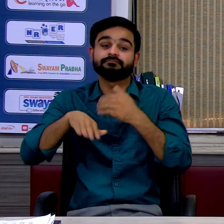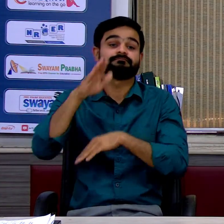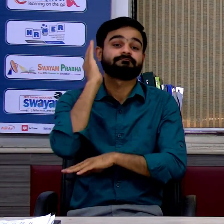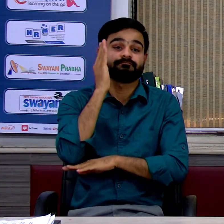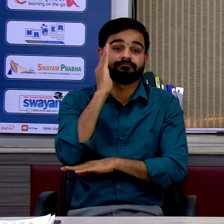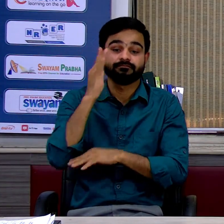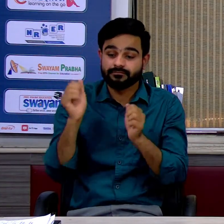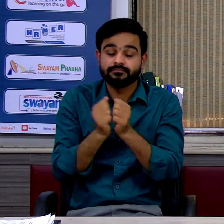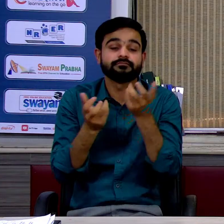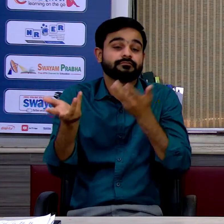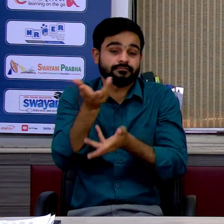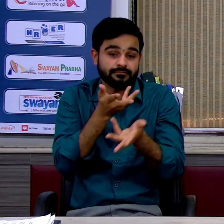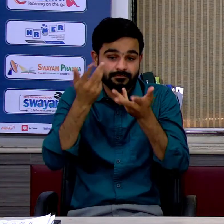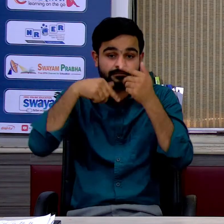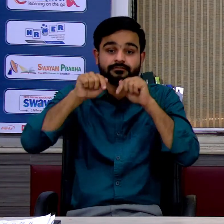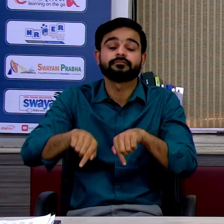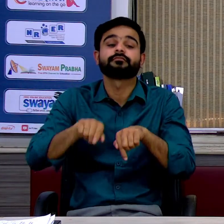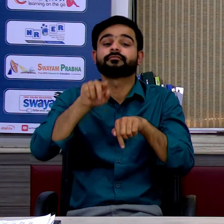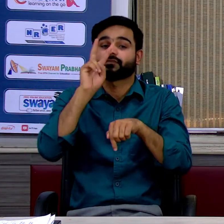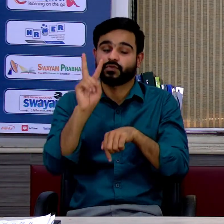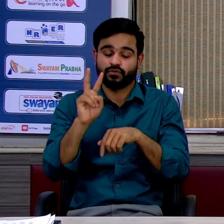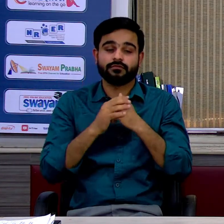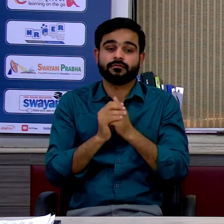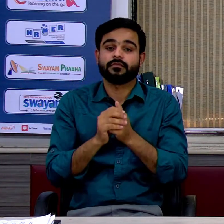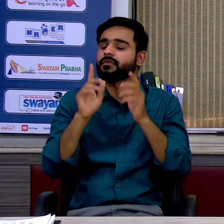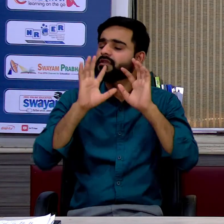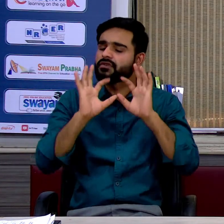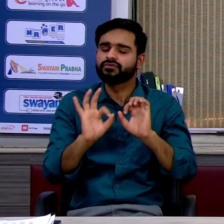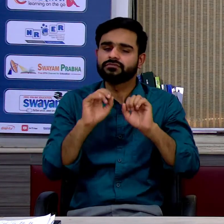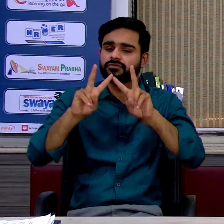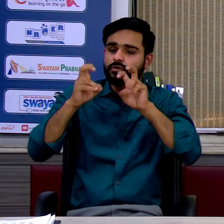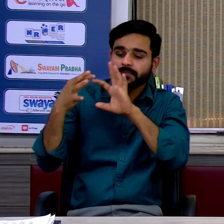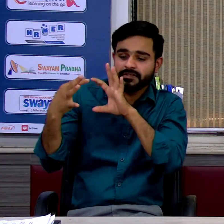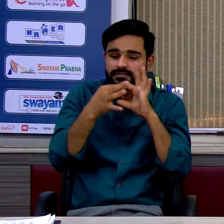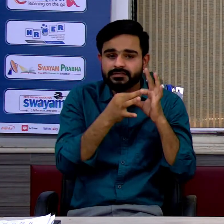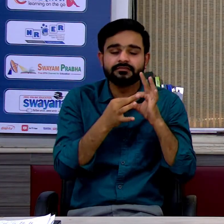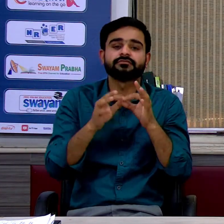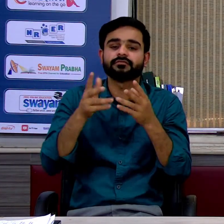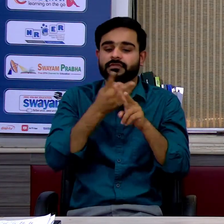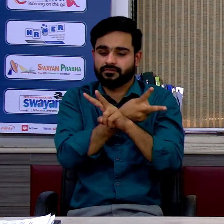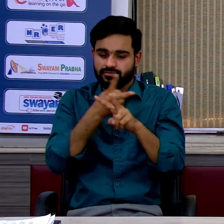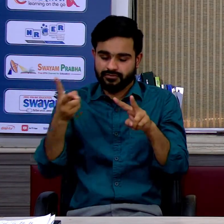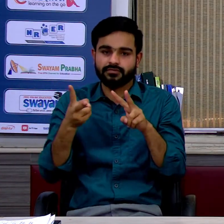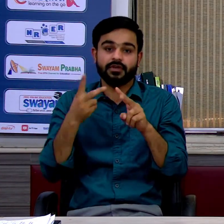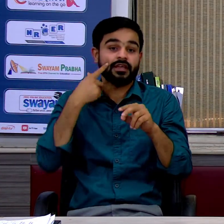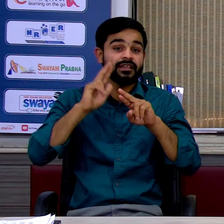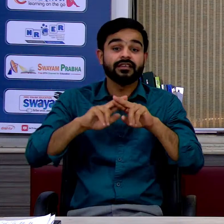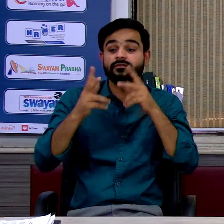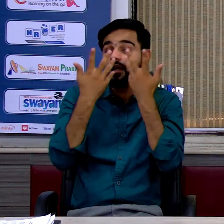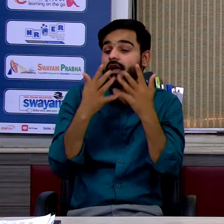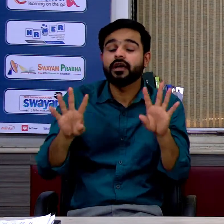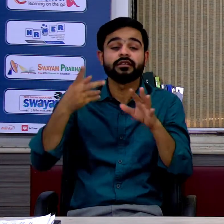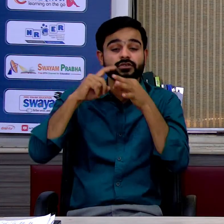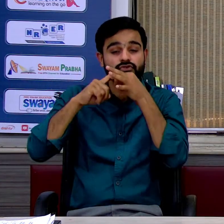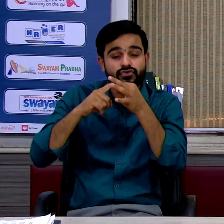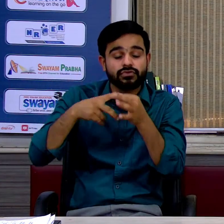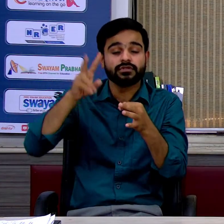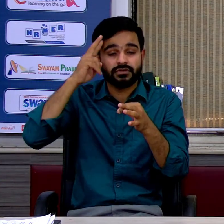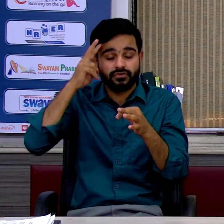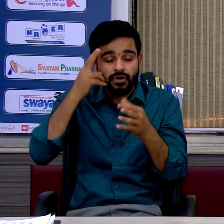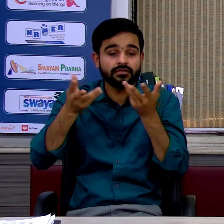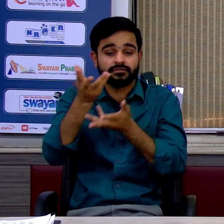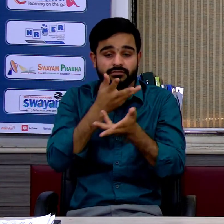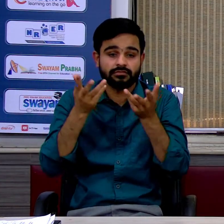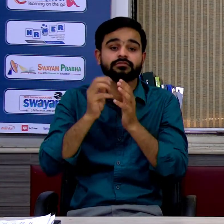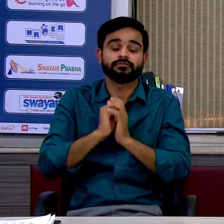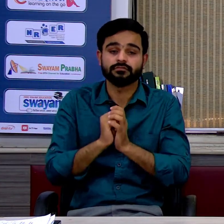be dedicated to the class 1 or 2 students and of course related to their teachers and all. Right, if you have any questions, any query related to this, you